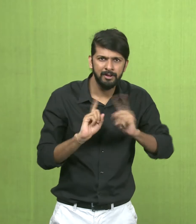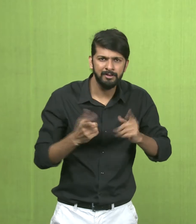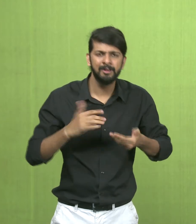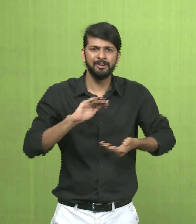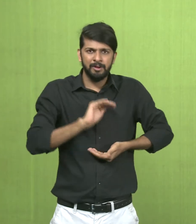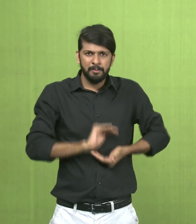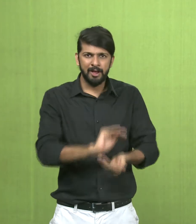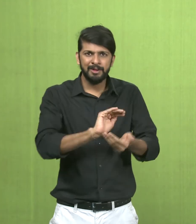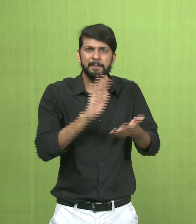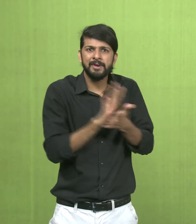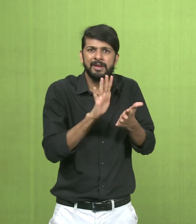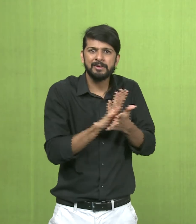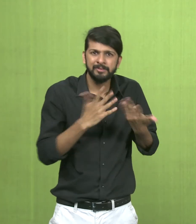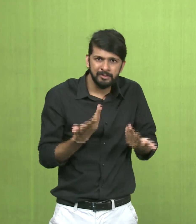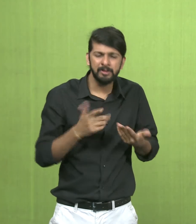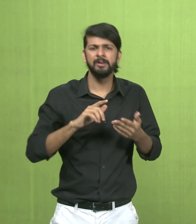festive occasions like a wedding,